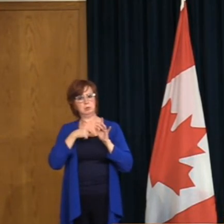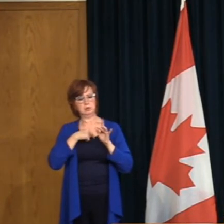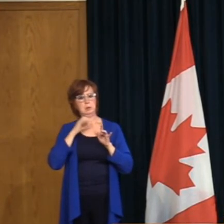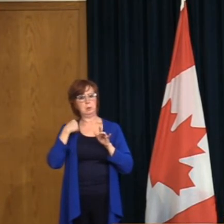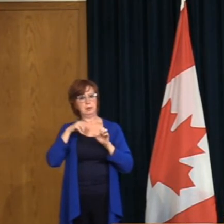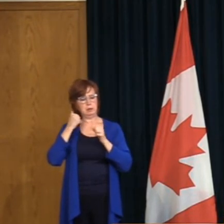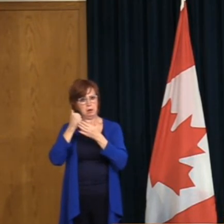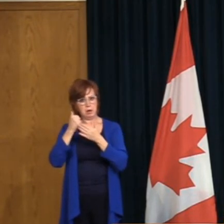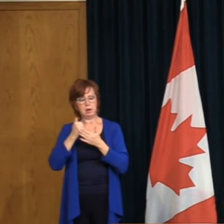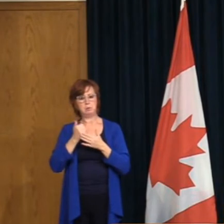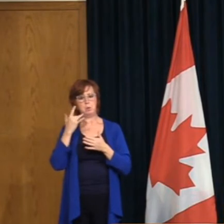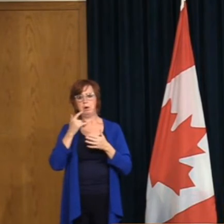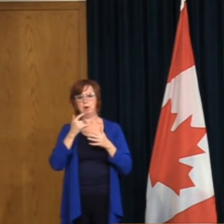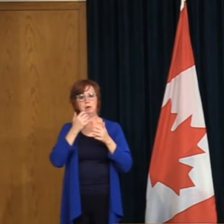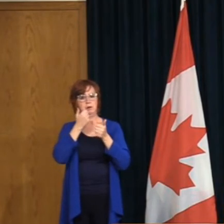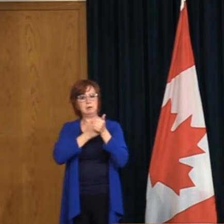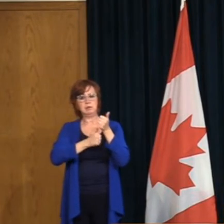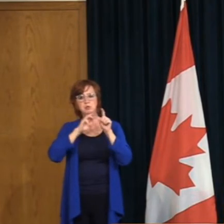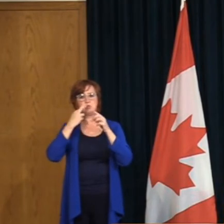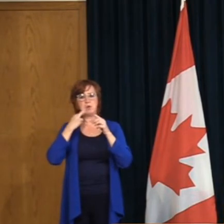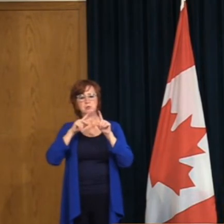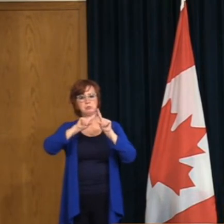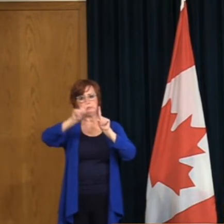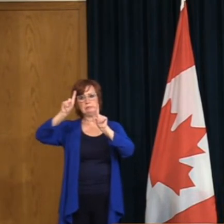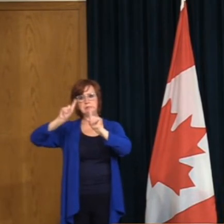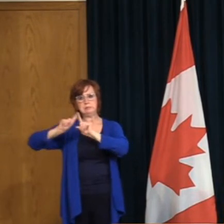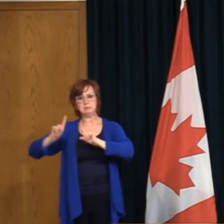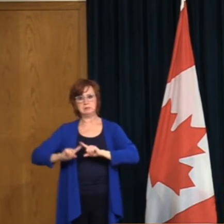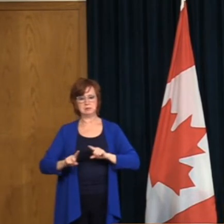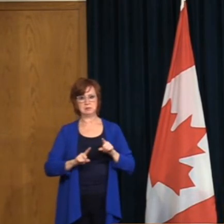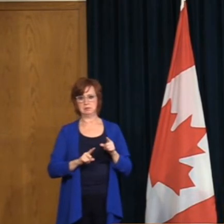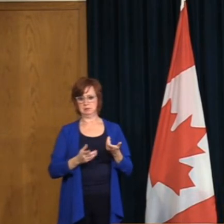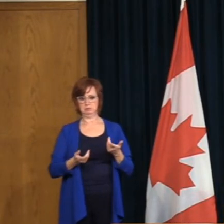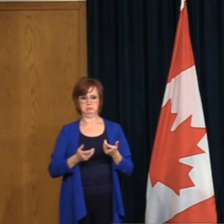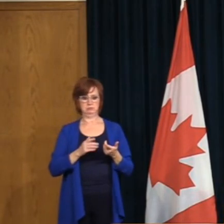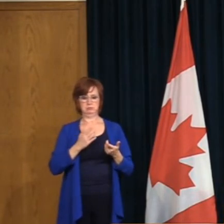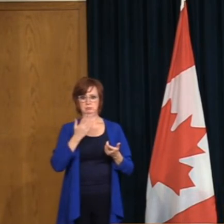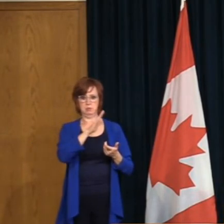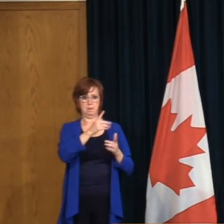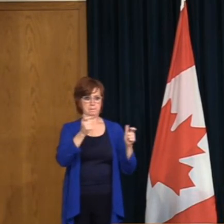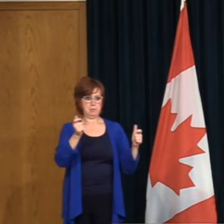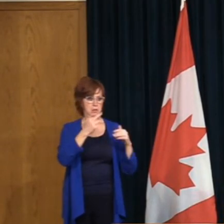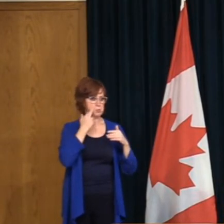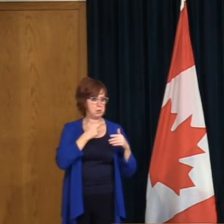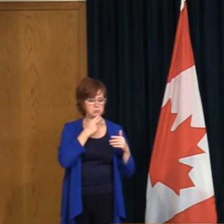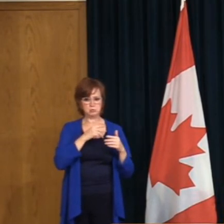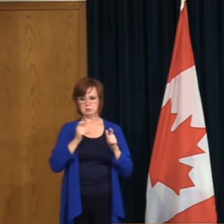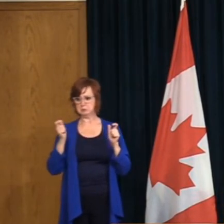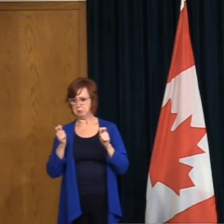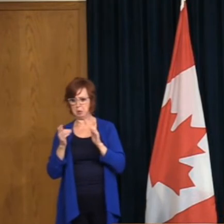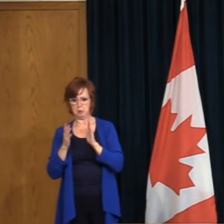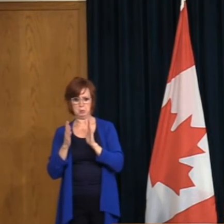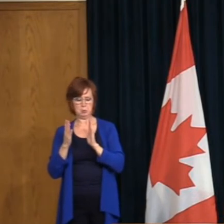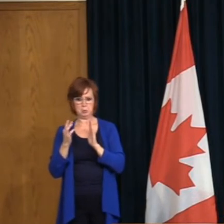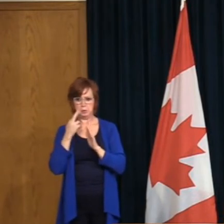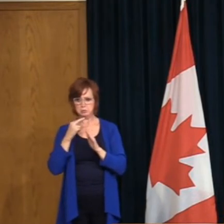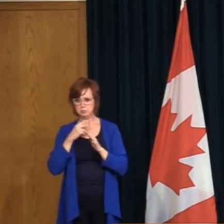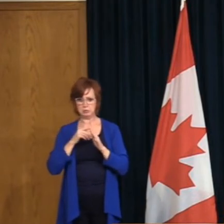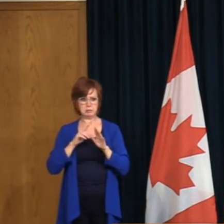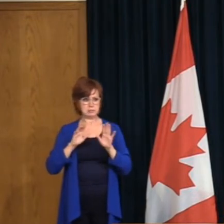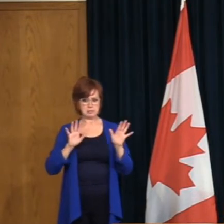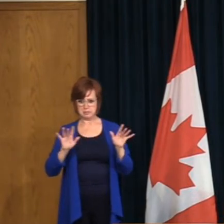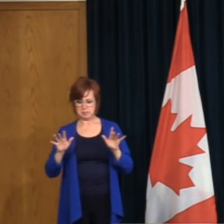terms of its layout, and there may be slight changes in terms of staying within the guidelines. How do you maximize safety but